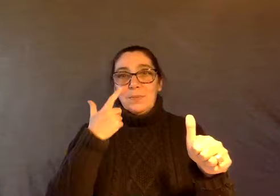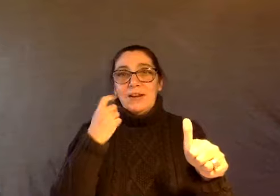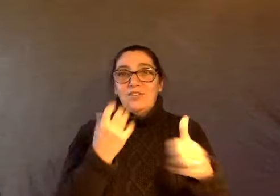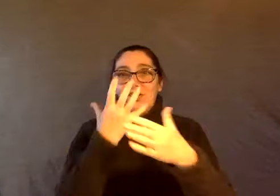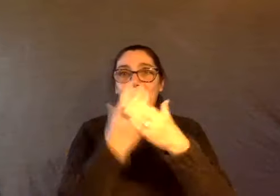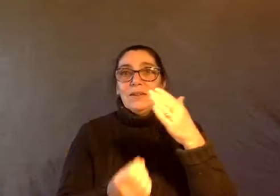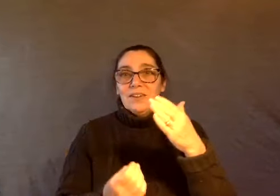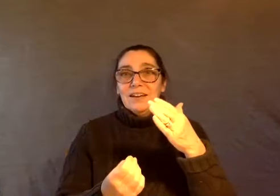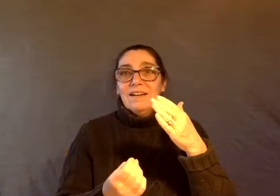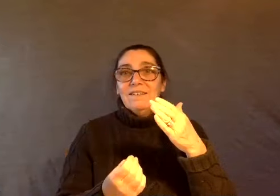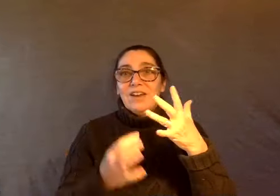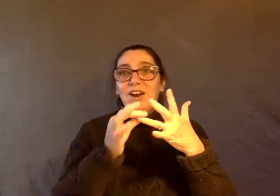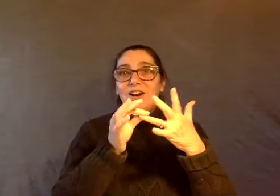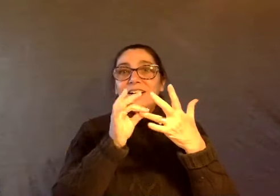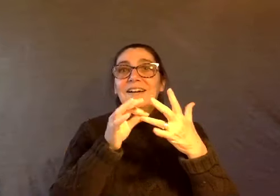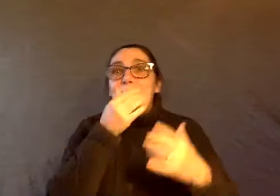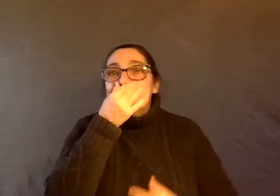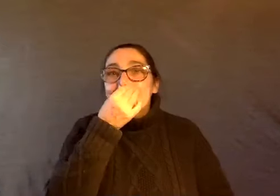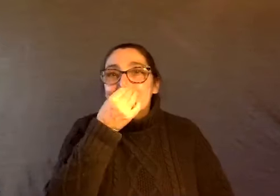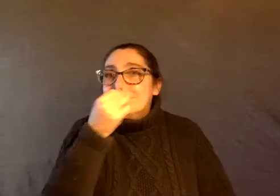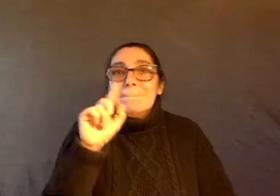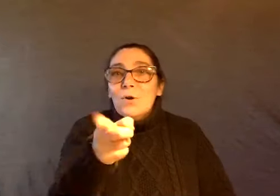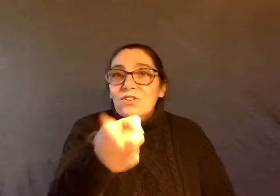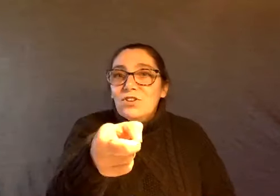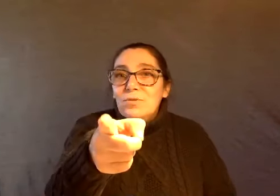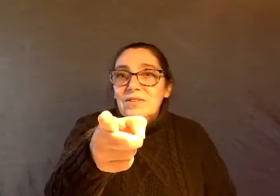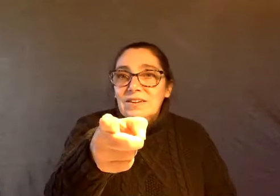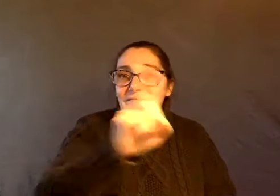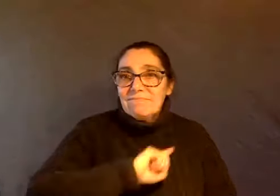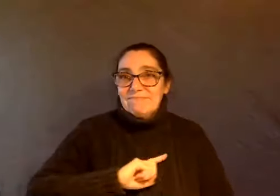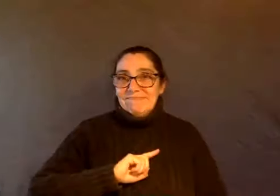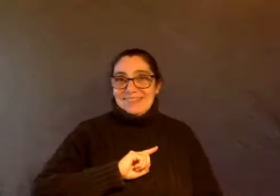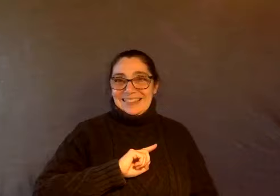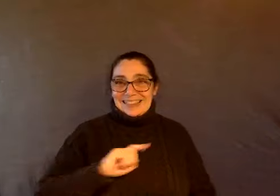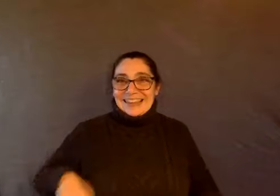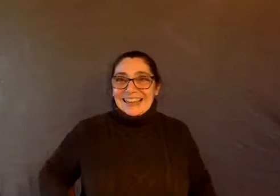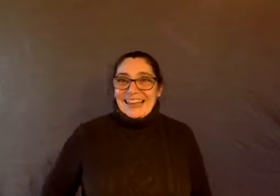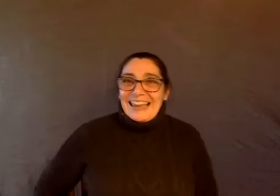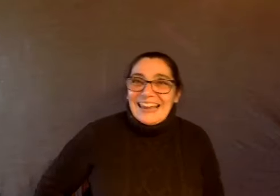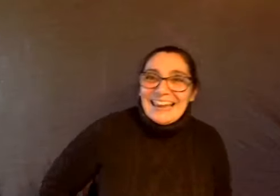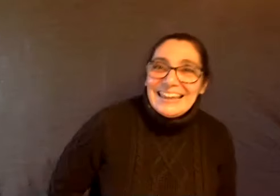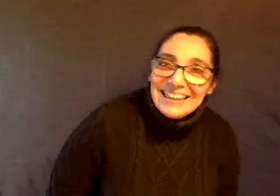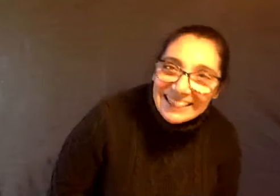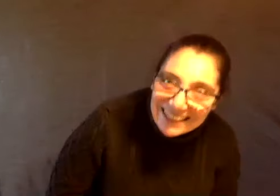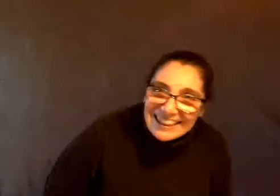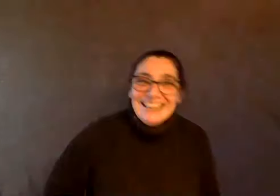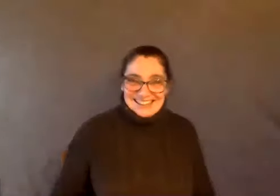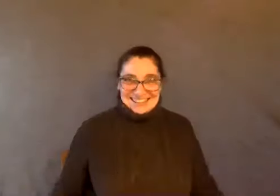because she's missing a finger. No excuse, Missy. I'm going left-handed as my dominant instead of my